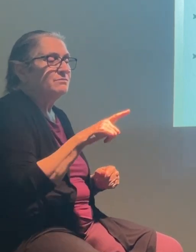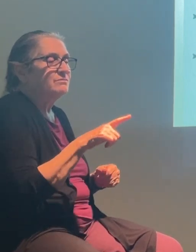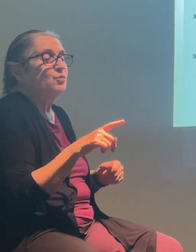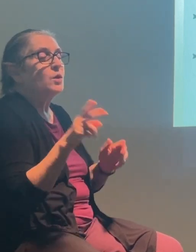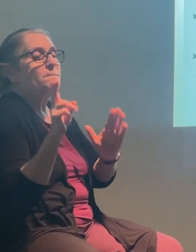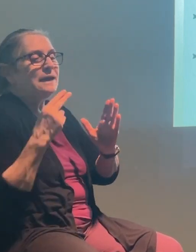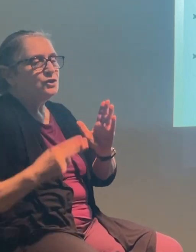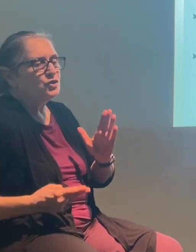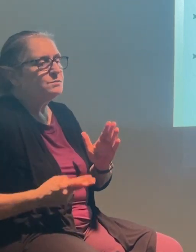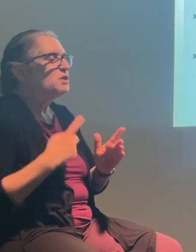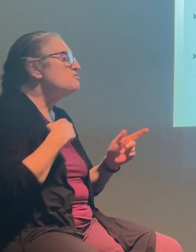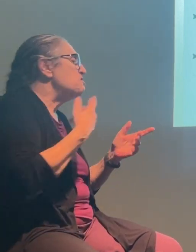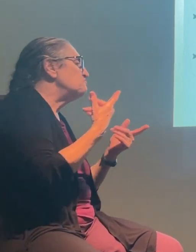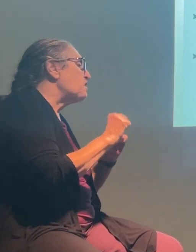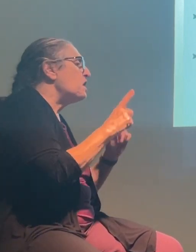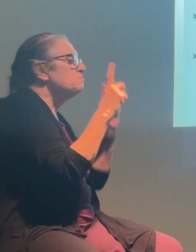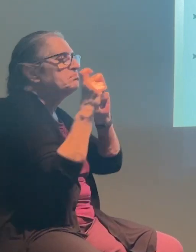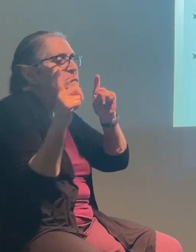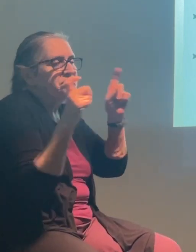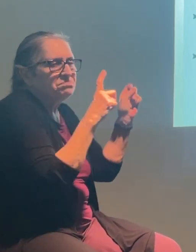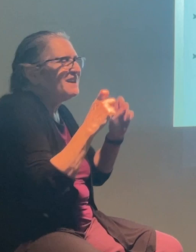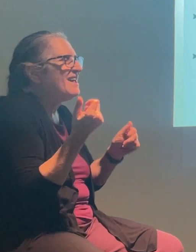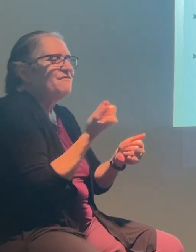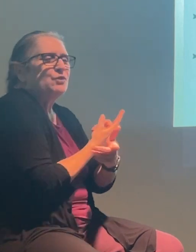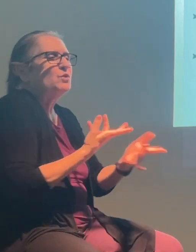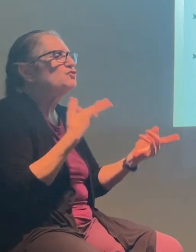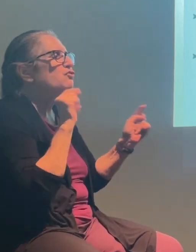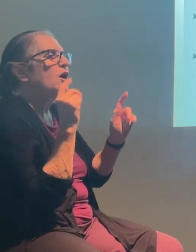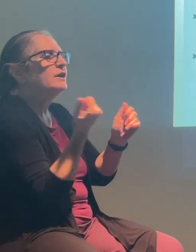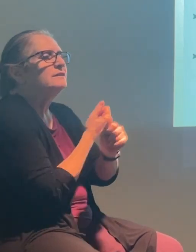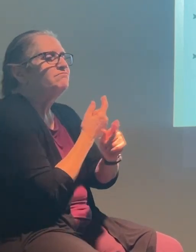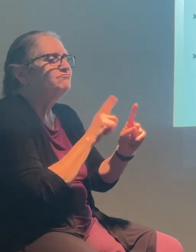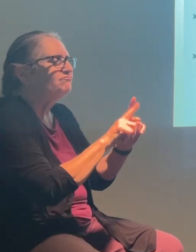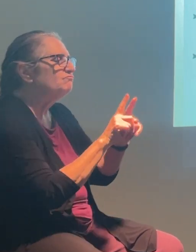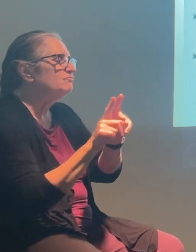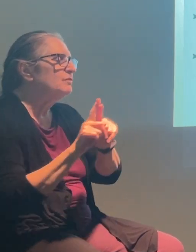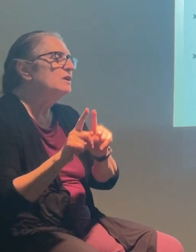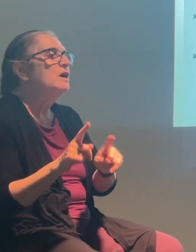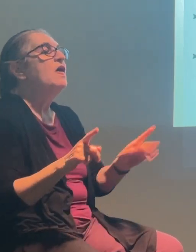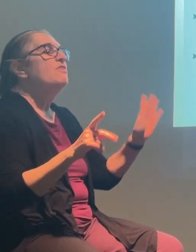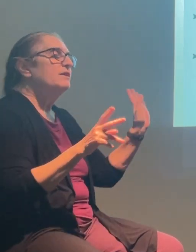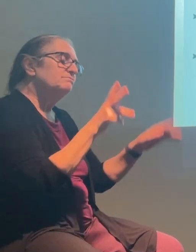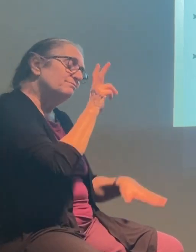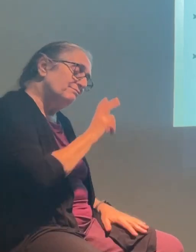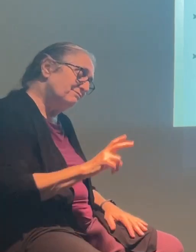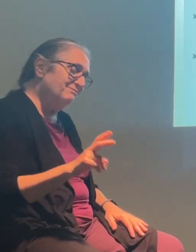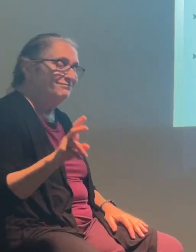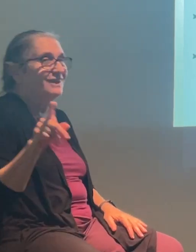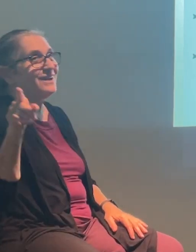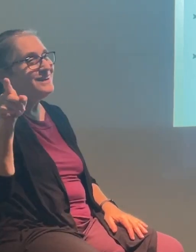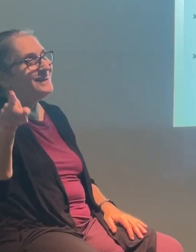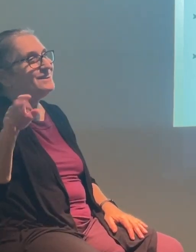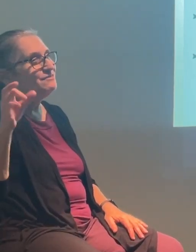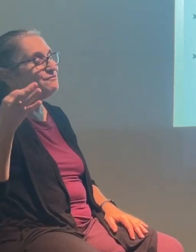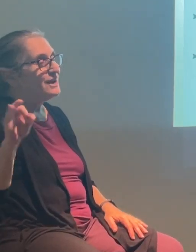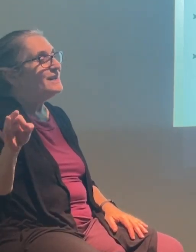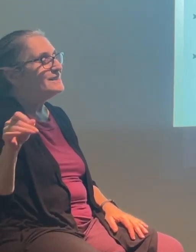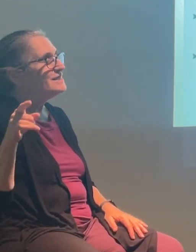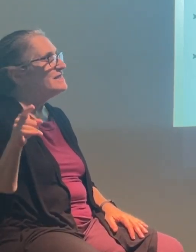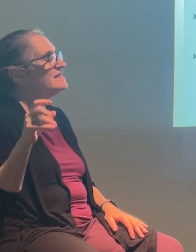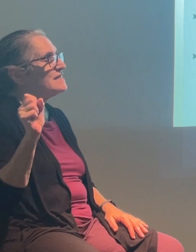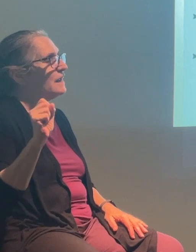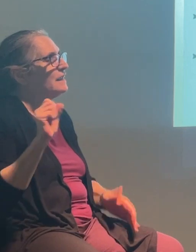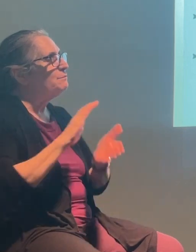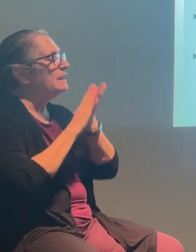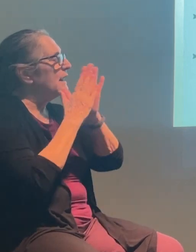but you know, they didn't really care. Everyone did a little bit of everything. So Steichen, while in France, became friendly with, acquainted and